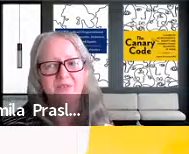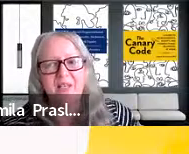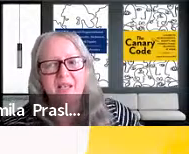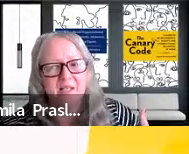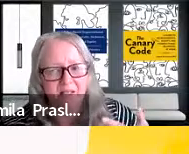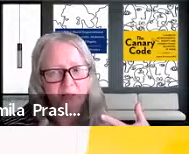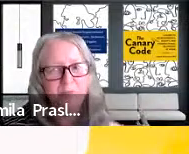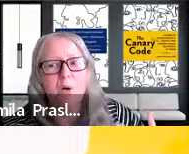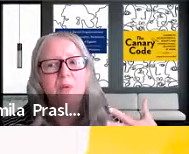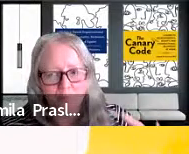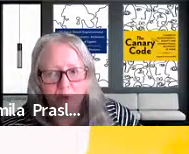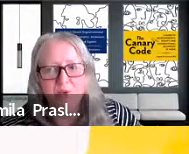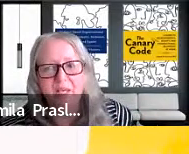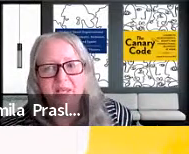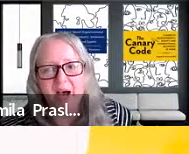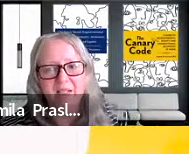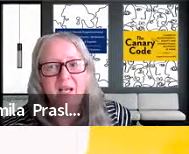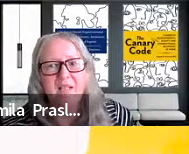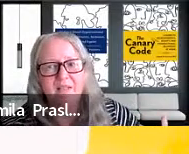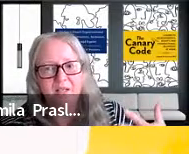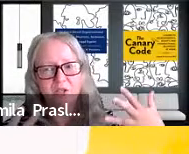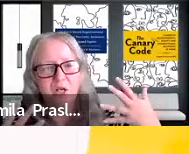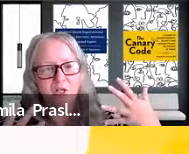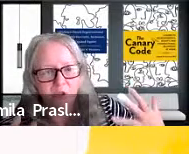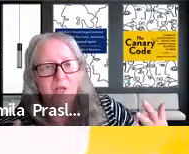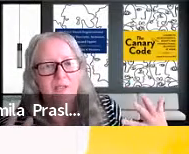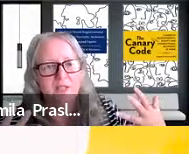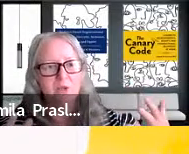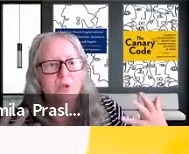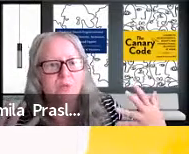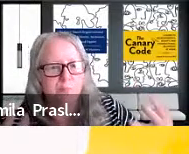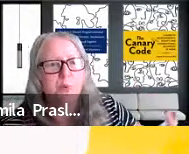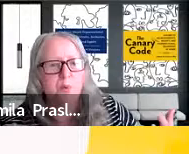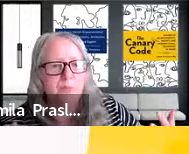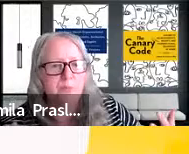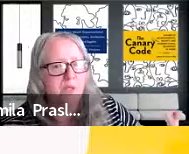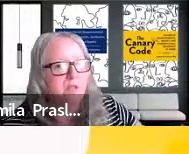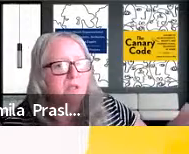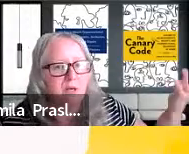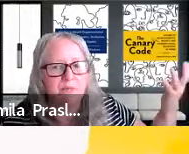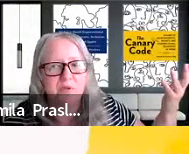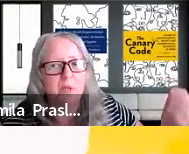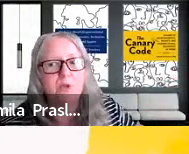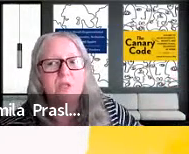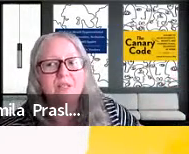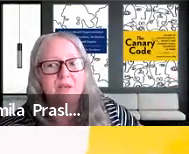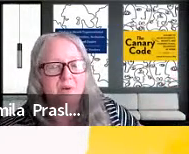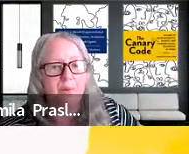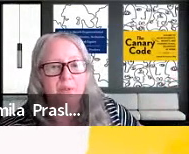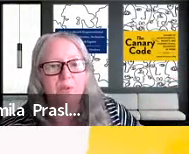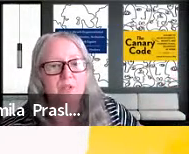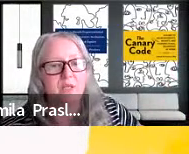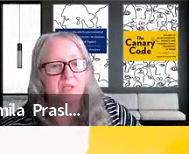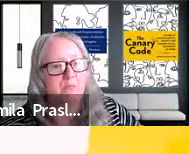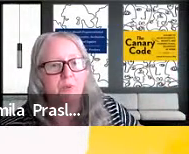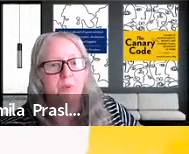My gut feeling is that's probably more than that, that there's a lot that's not reported because after a while you just give up and you decide that